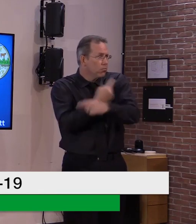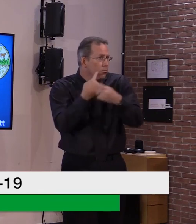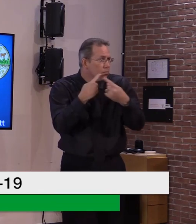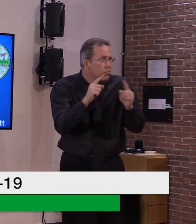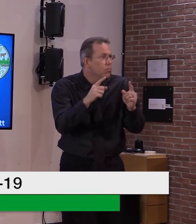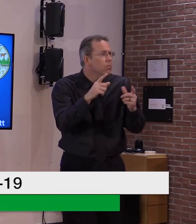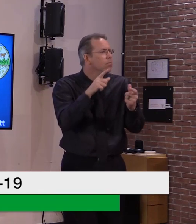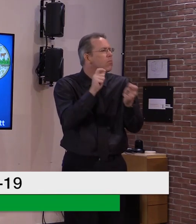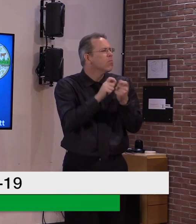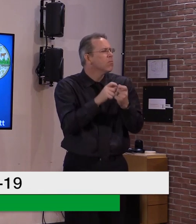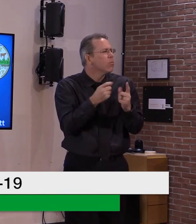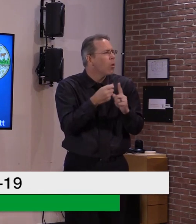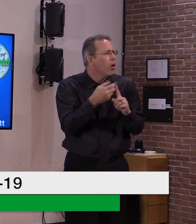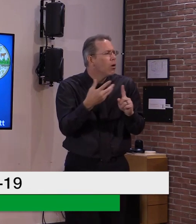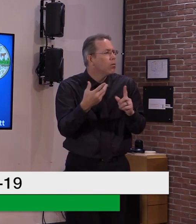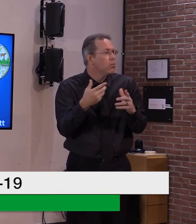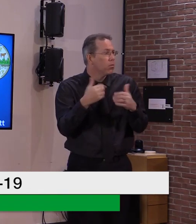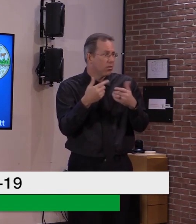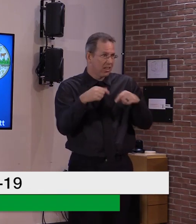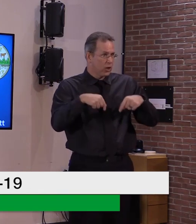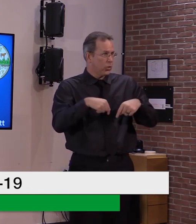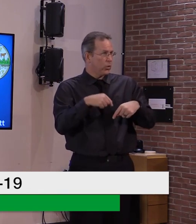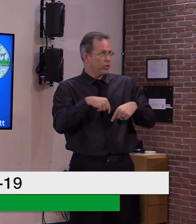would for other vaccines